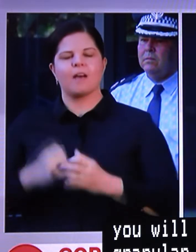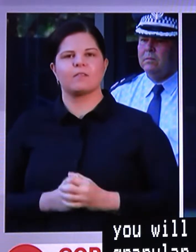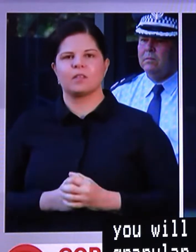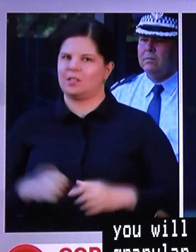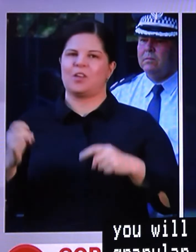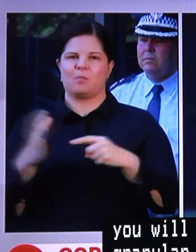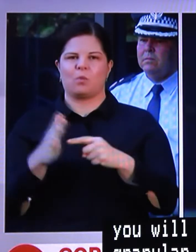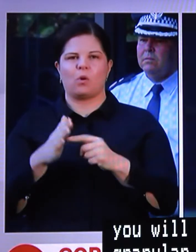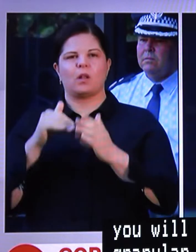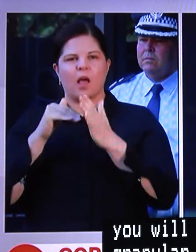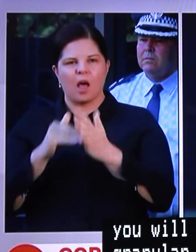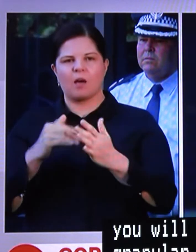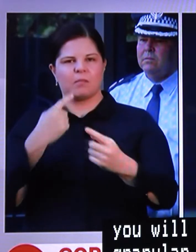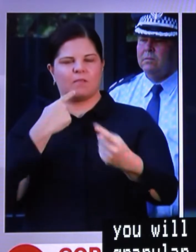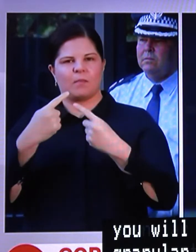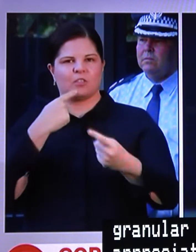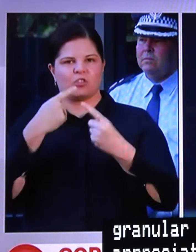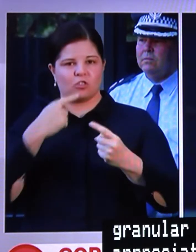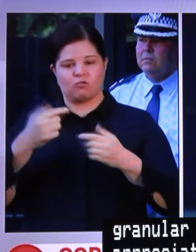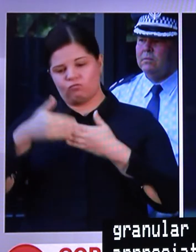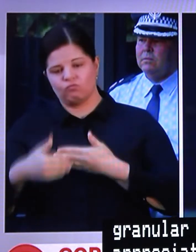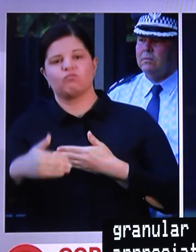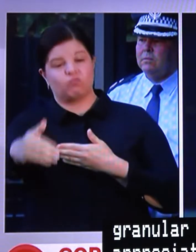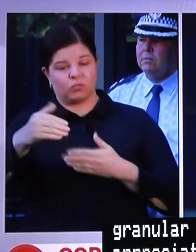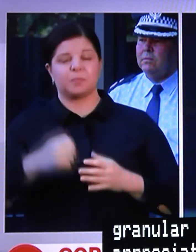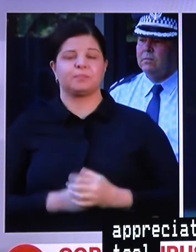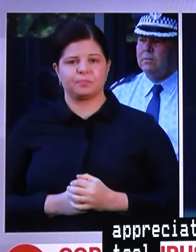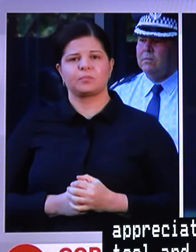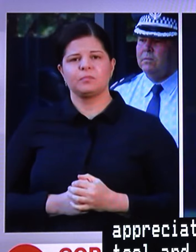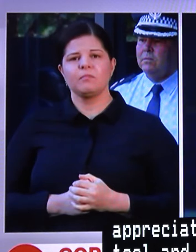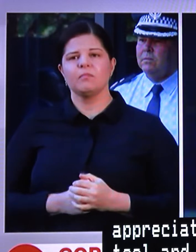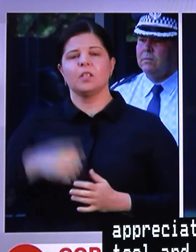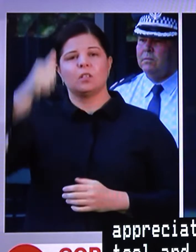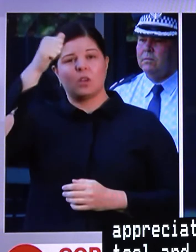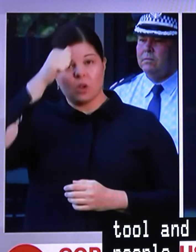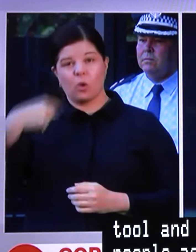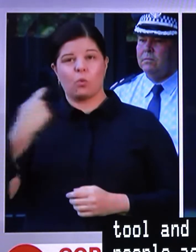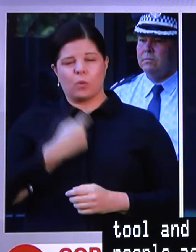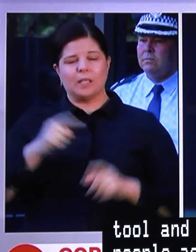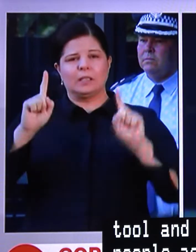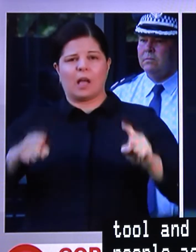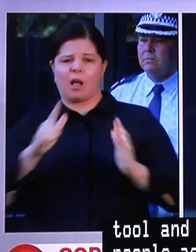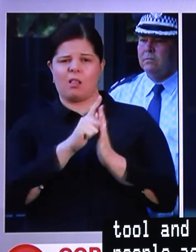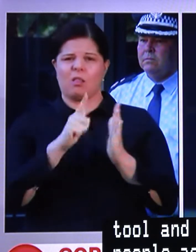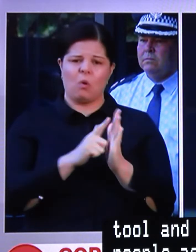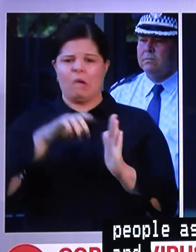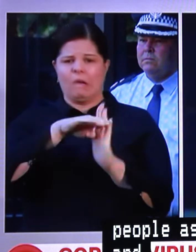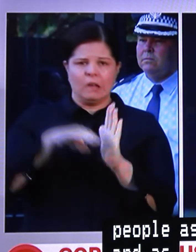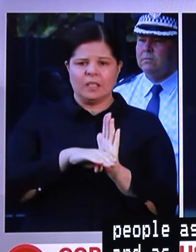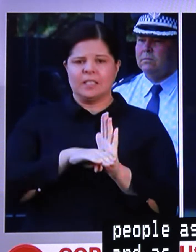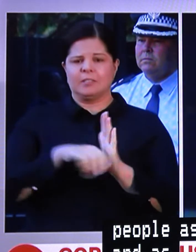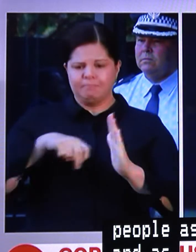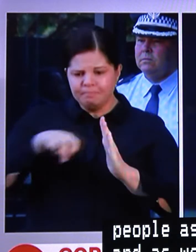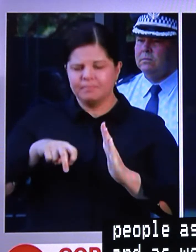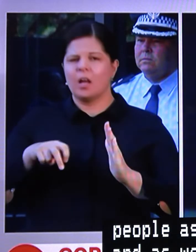an important source of information for people as we go through this process. And as we are easing restrictions, it's so important for us to keep